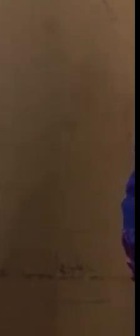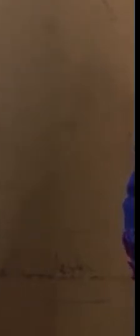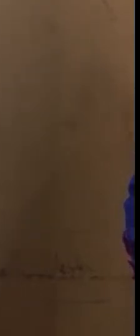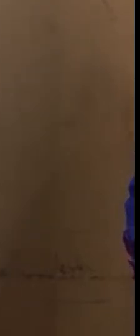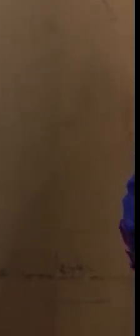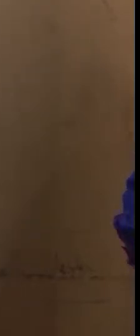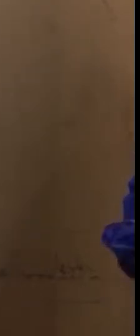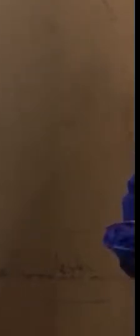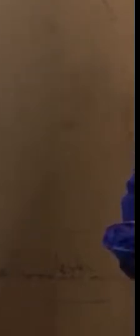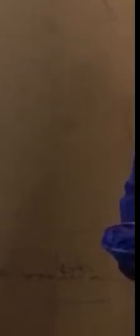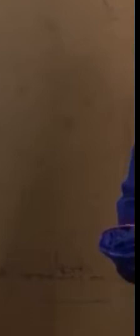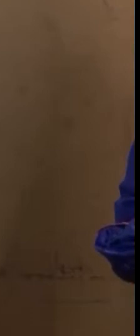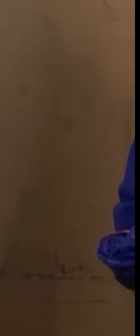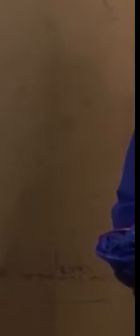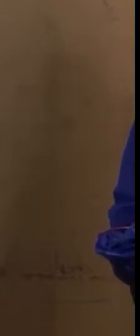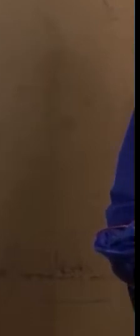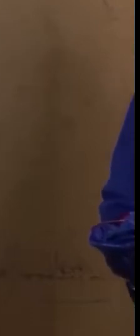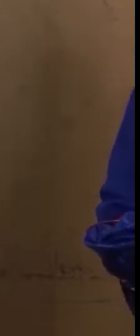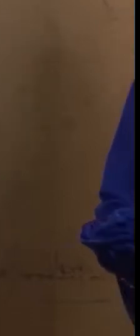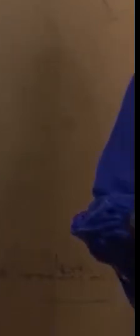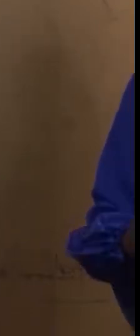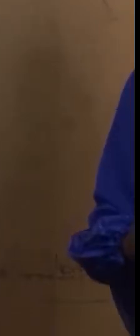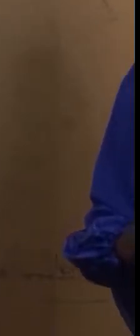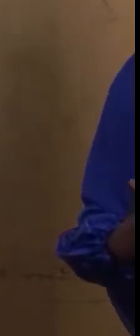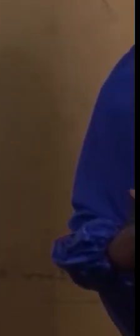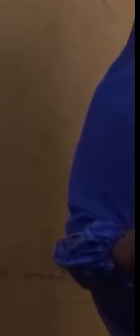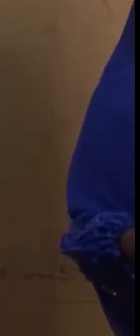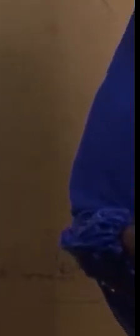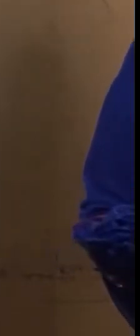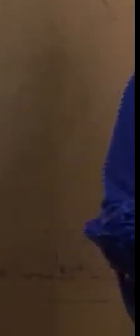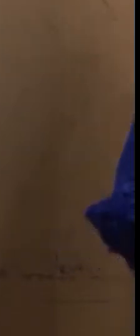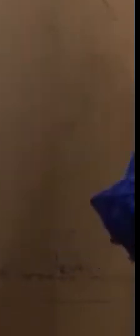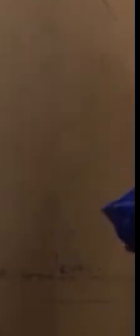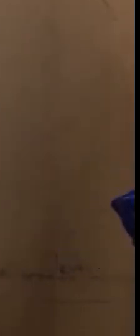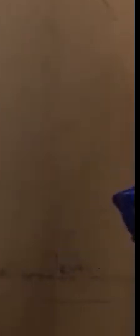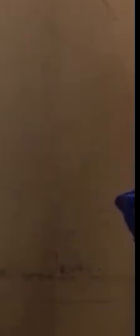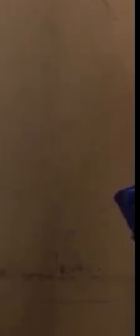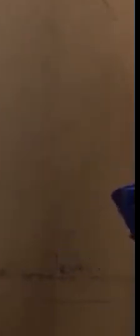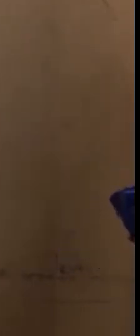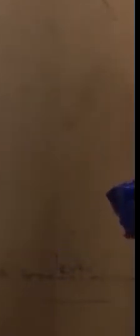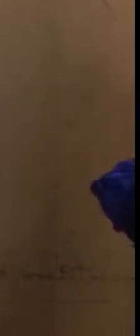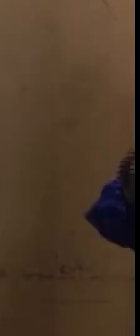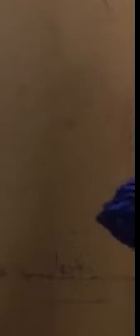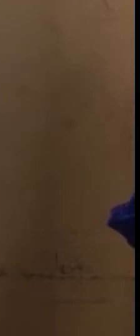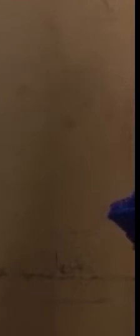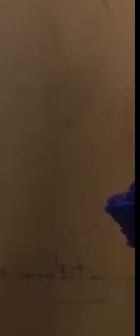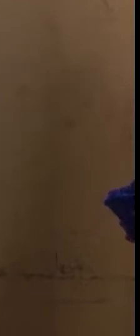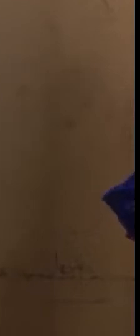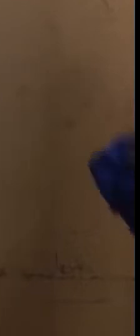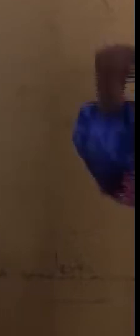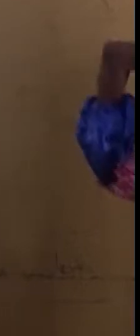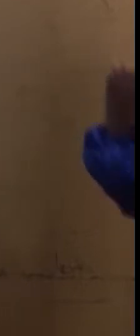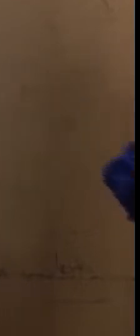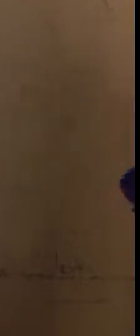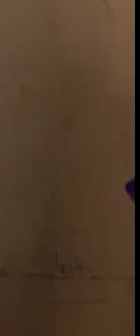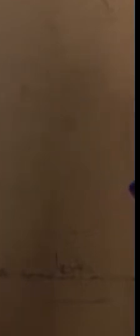expensive. So it's not everybody that can afford. It is only the farmers that are practicing commercial farming because they have money, so they